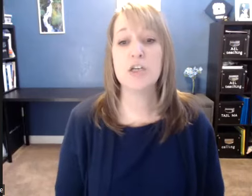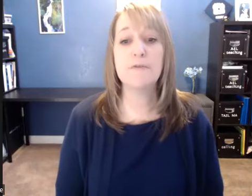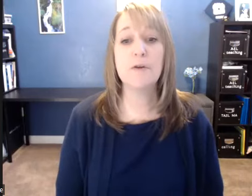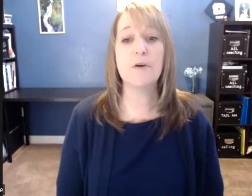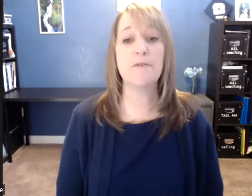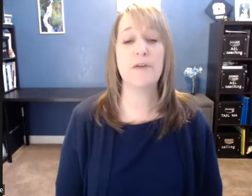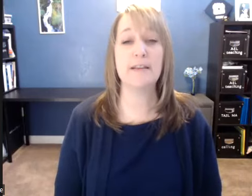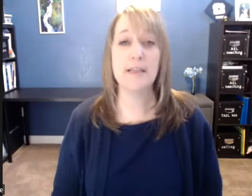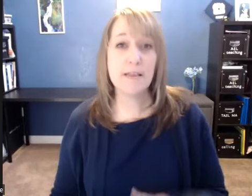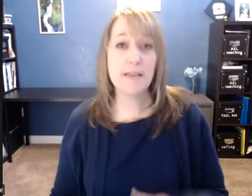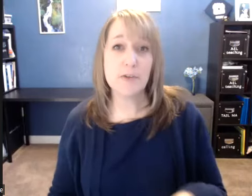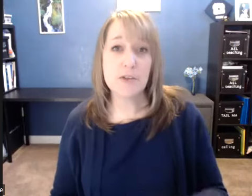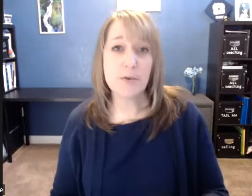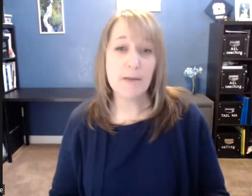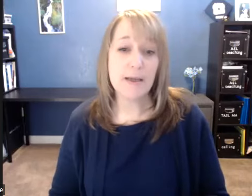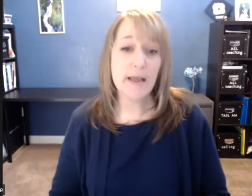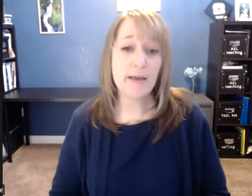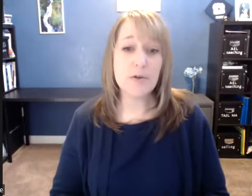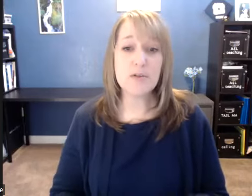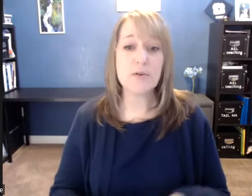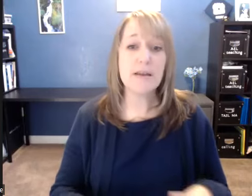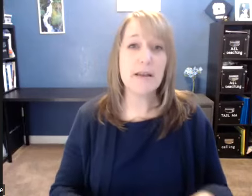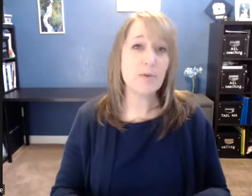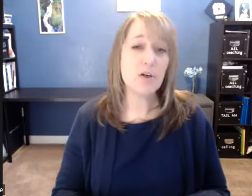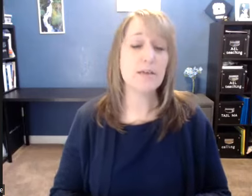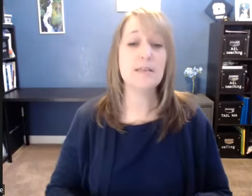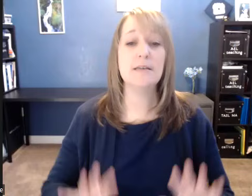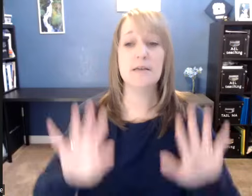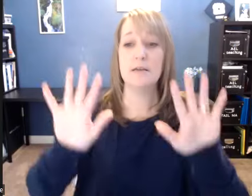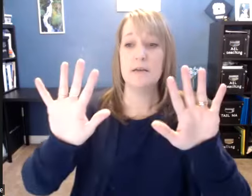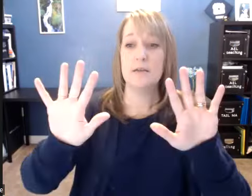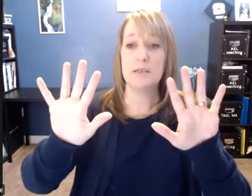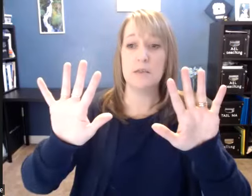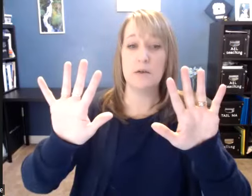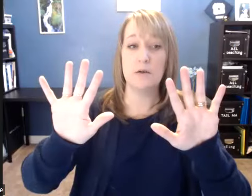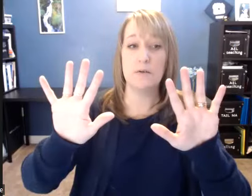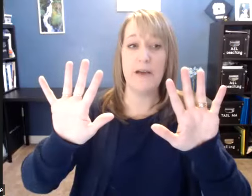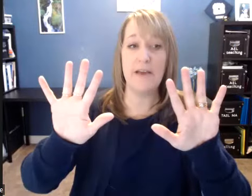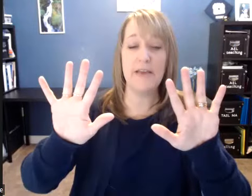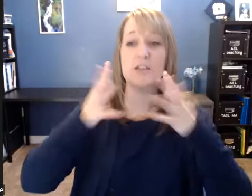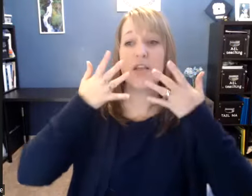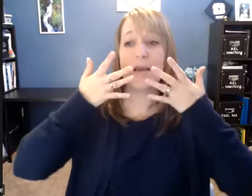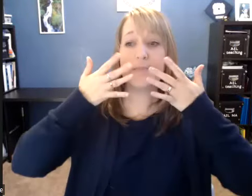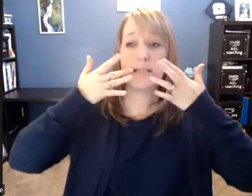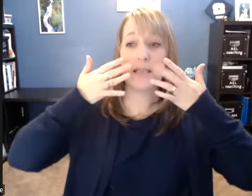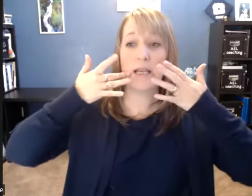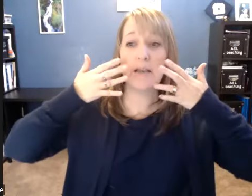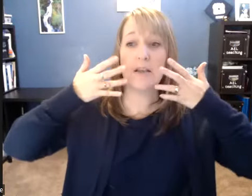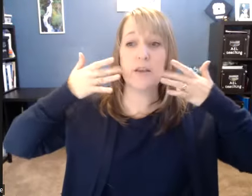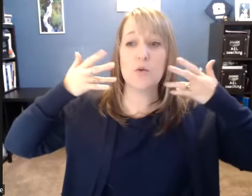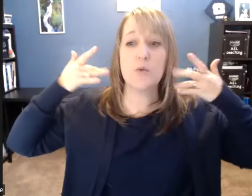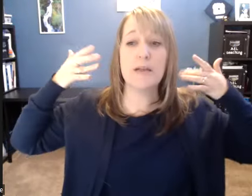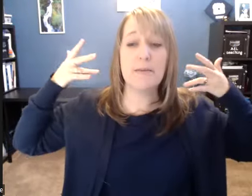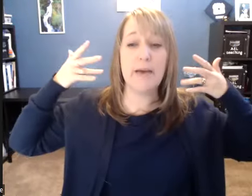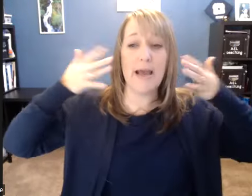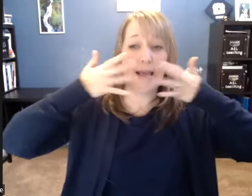Cheerful or friendly, like if you're describing neighbors or the neighborhood. So 5 hand shapes, and then you wiggle it back as